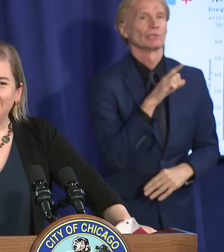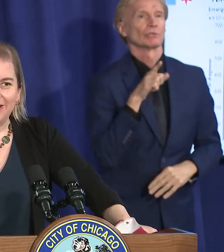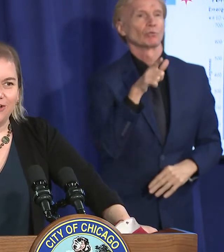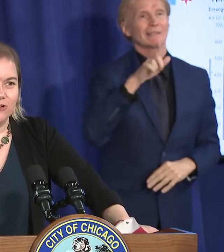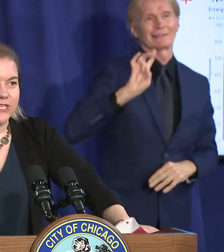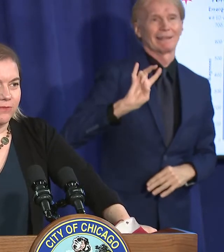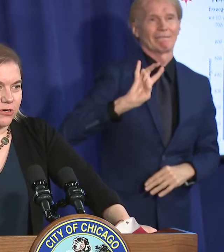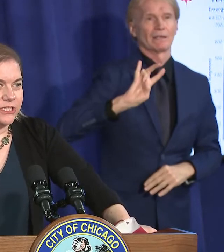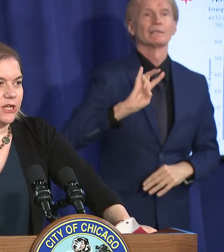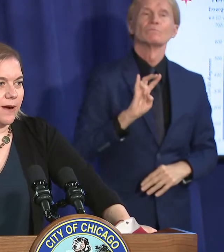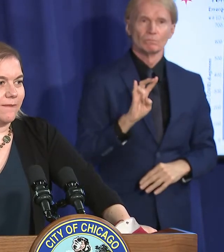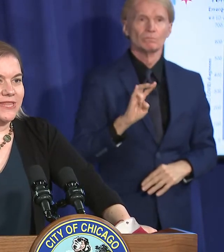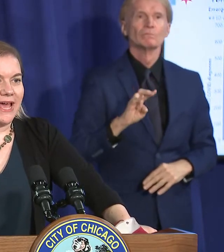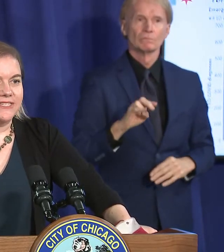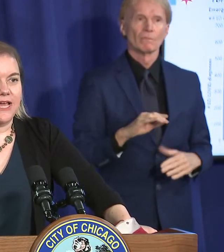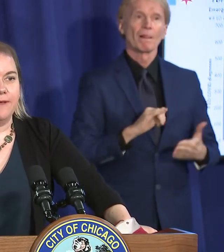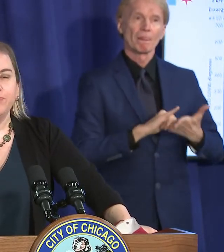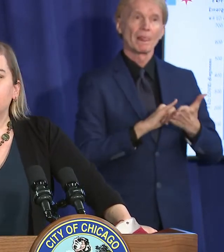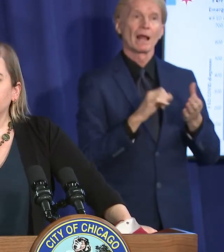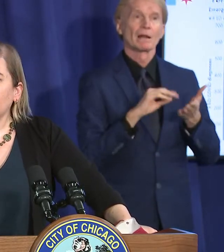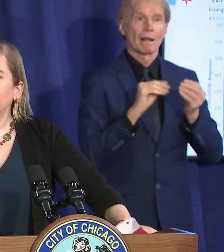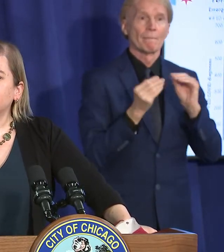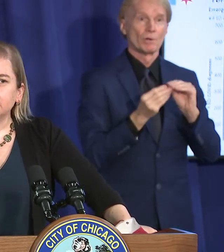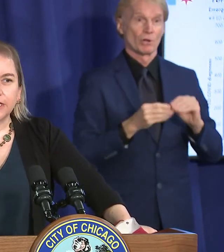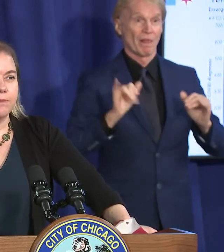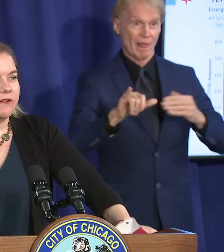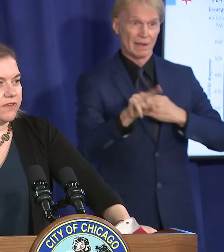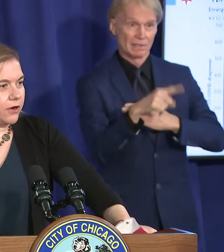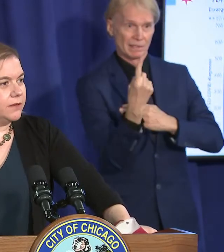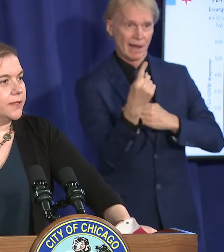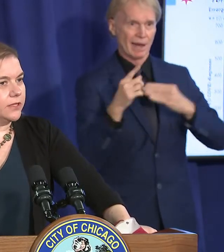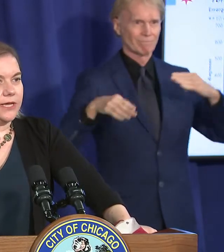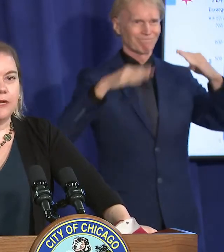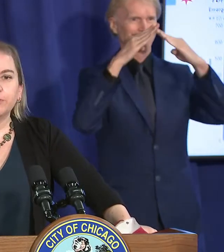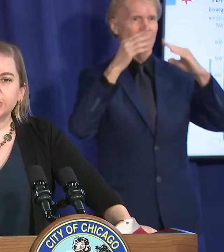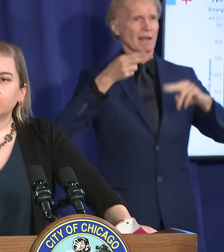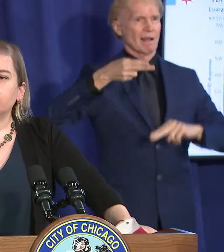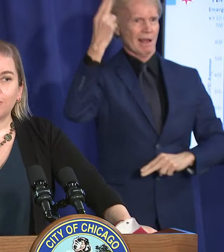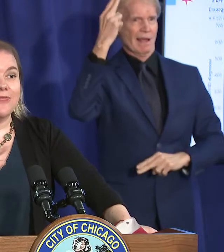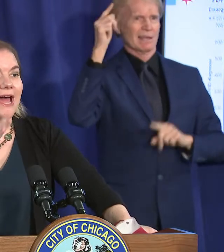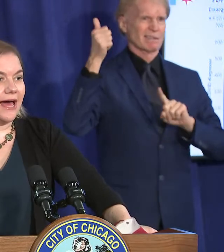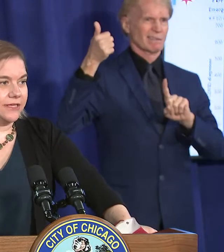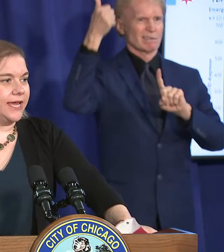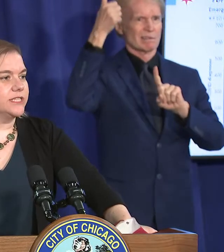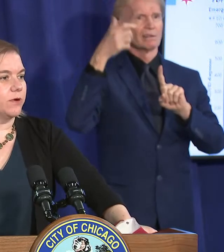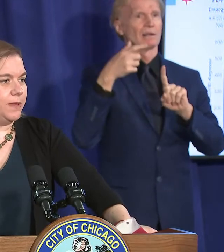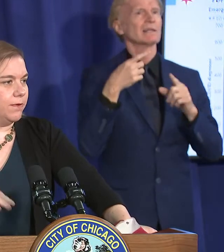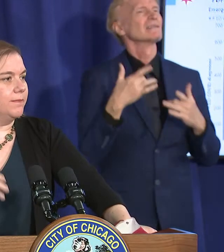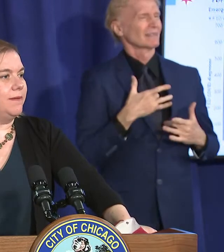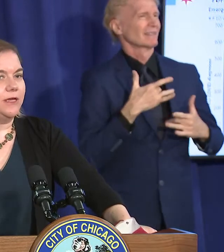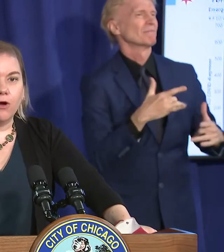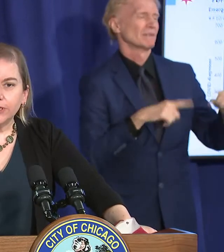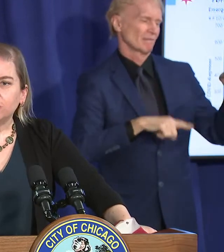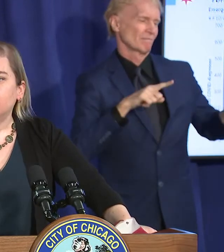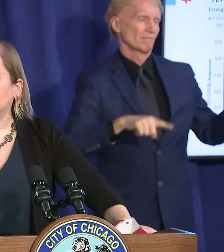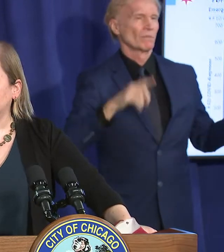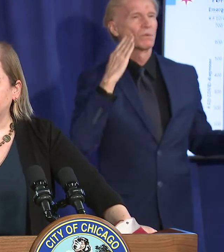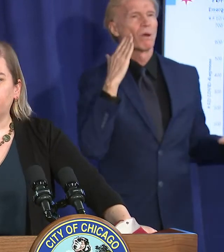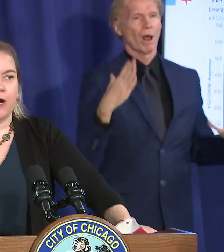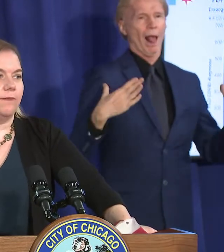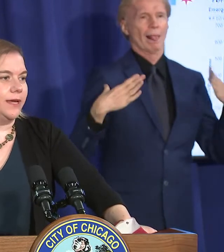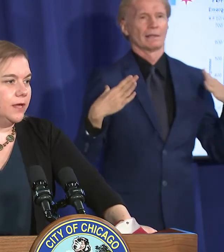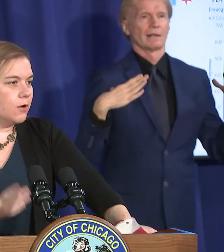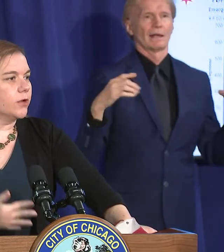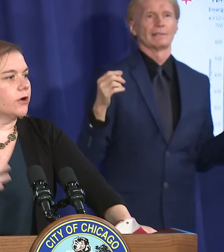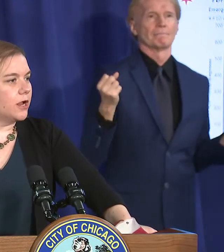people being diagnosed in the emergency department that day. There's always a little bit of variability, particularly around the holidays, where people may be going to the